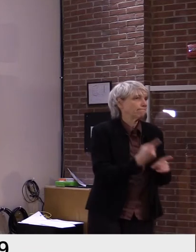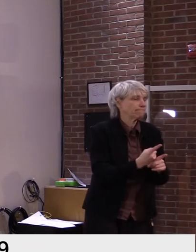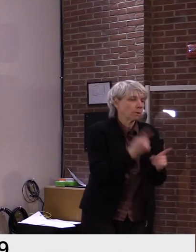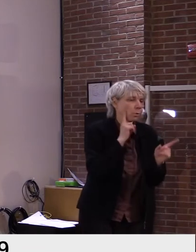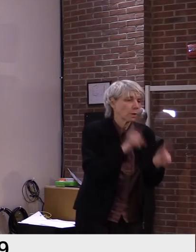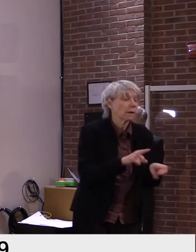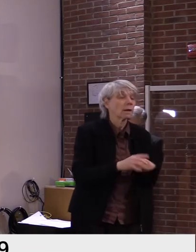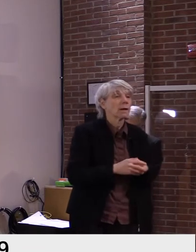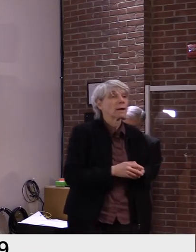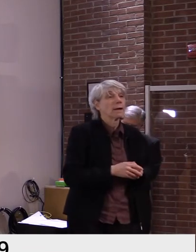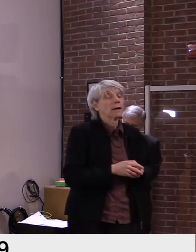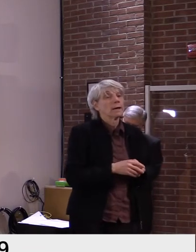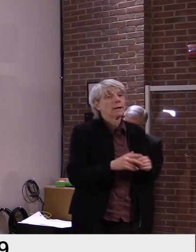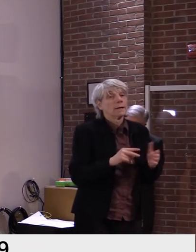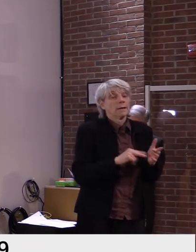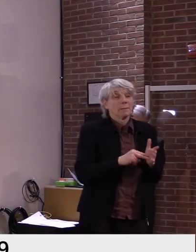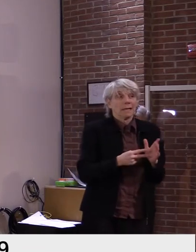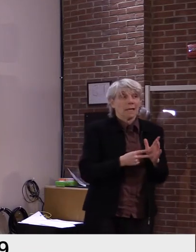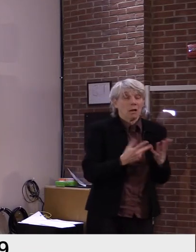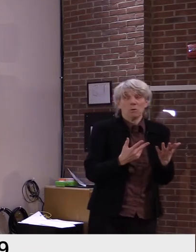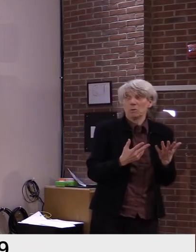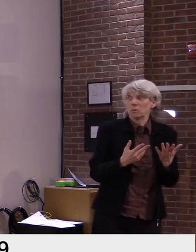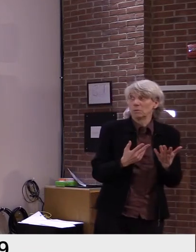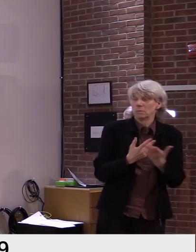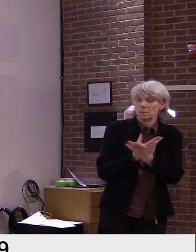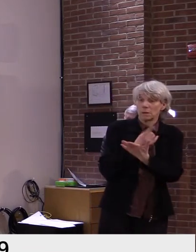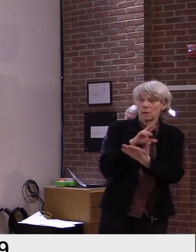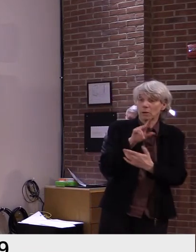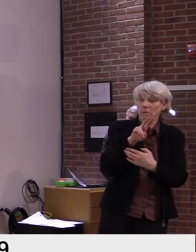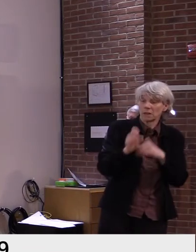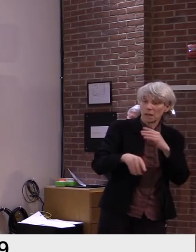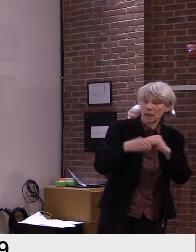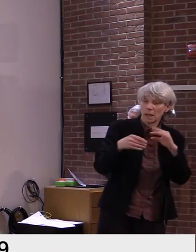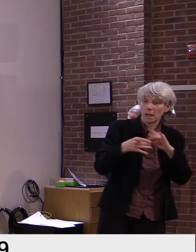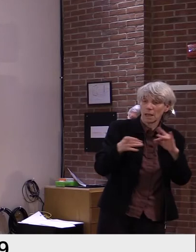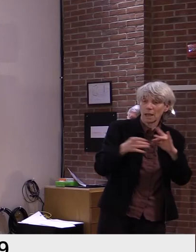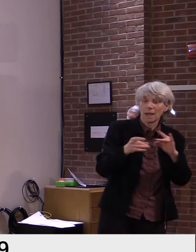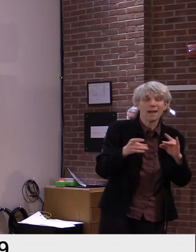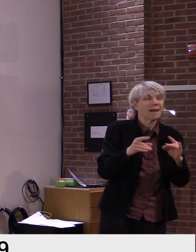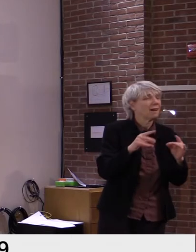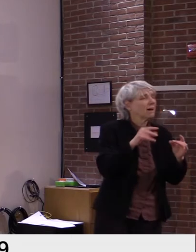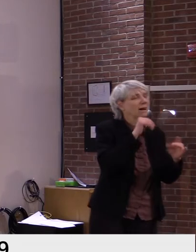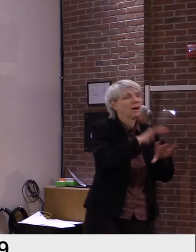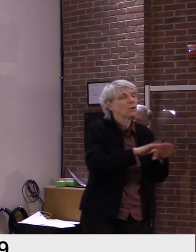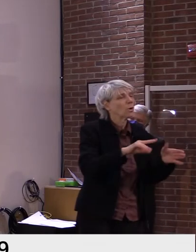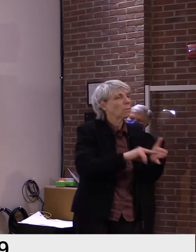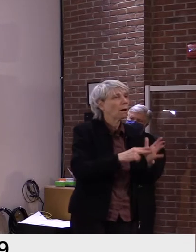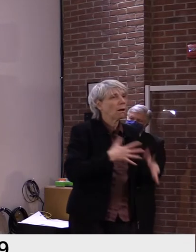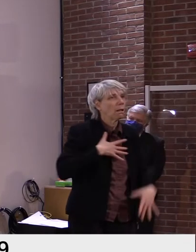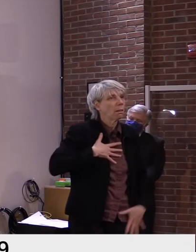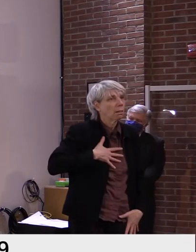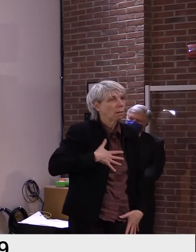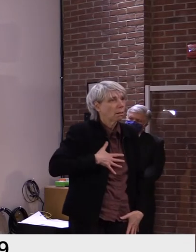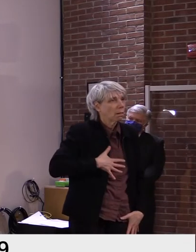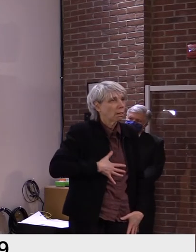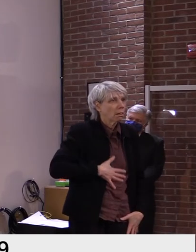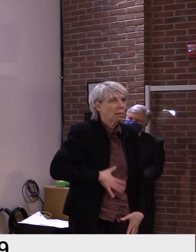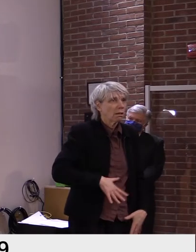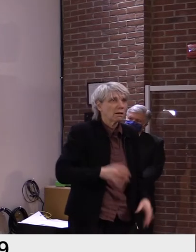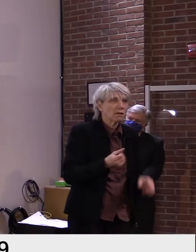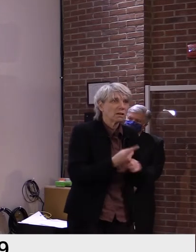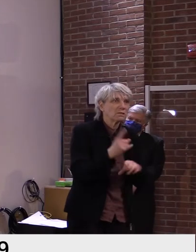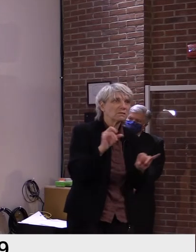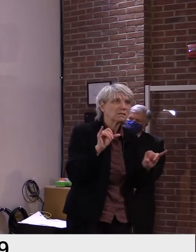just, and maybe Dr. Levine, I'm not trying to put a damper on anything, but when we get through